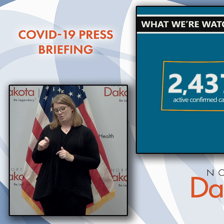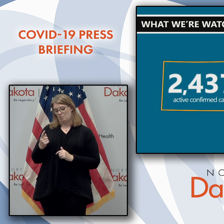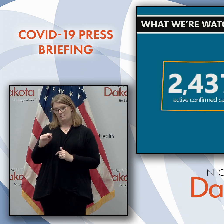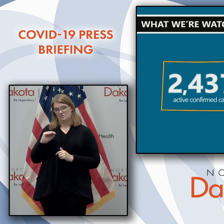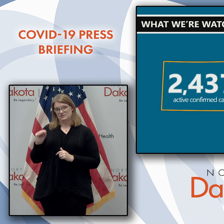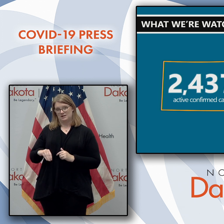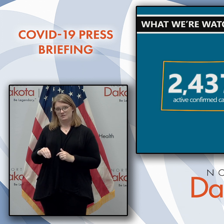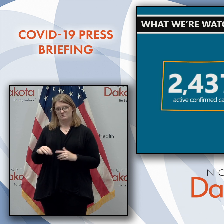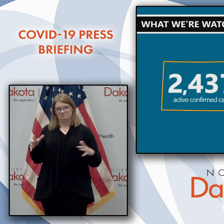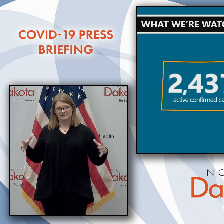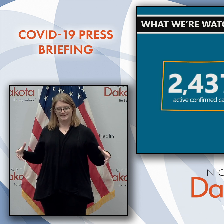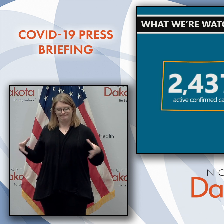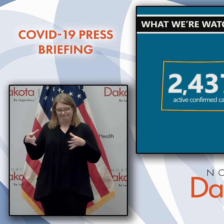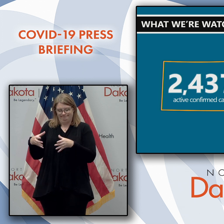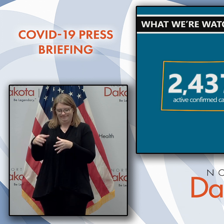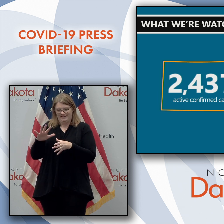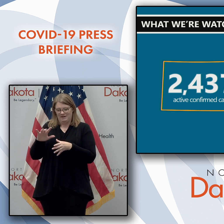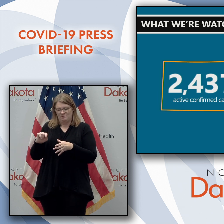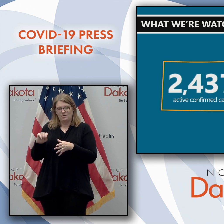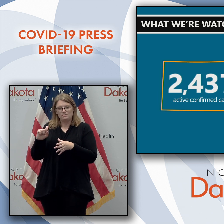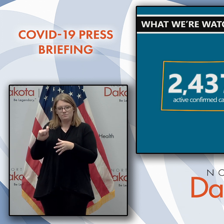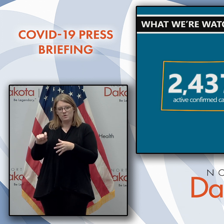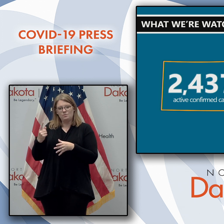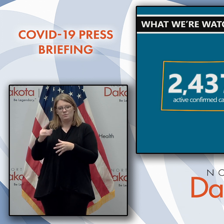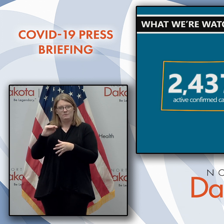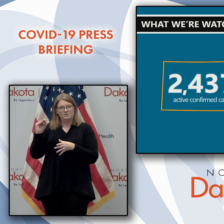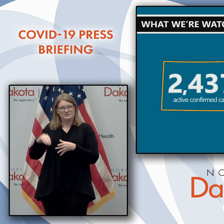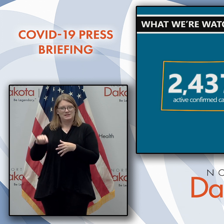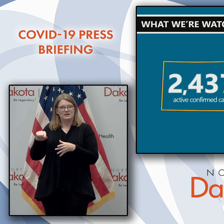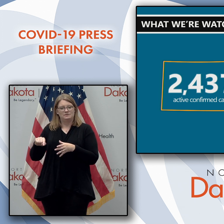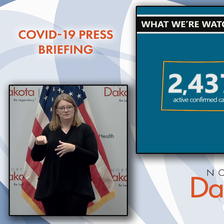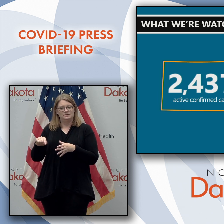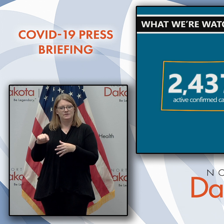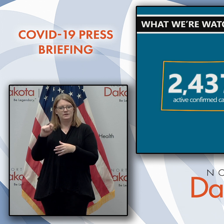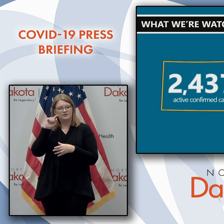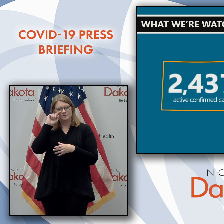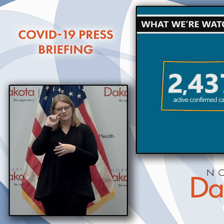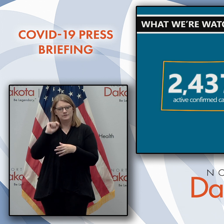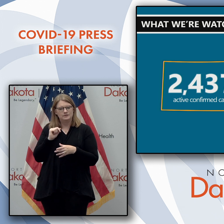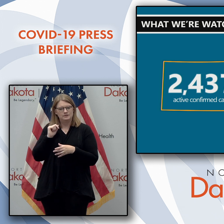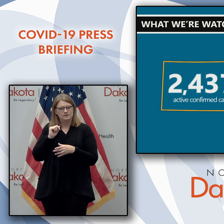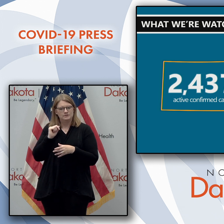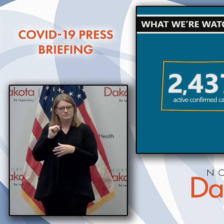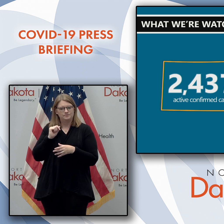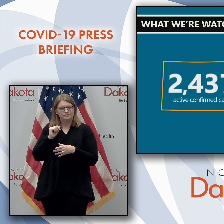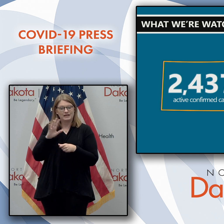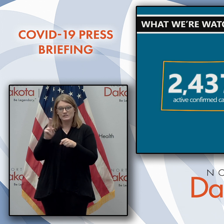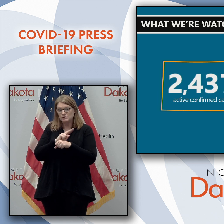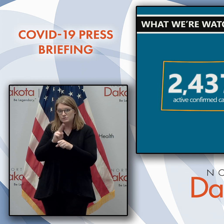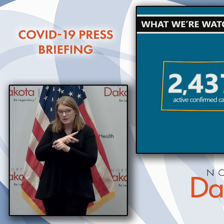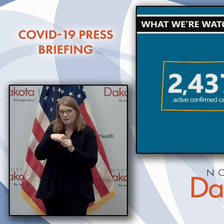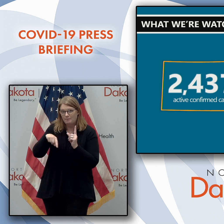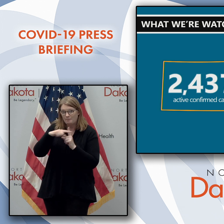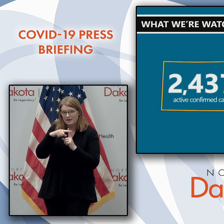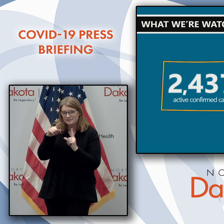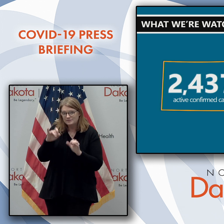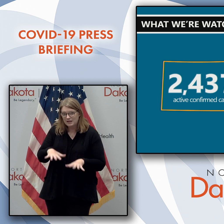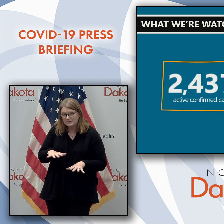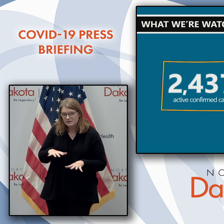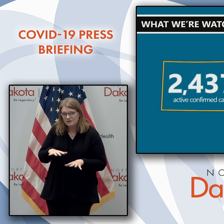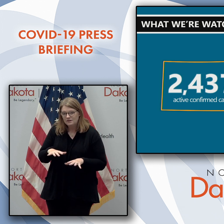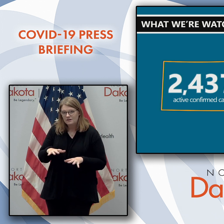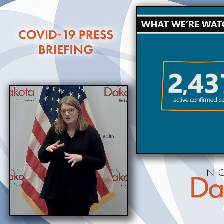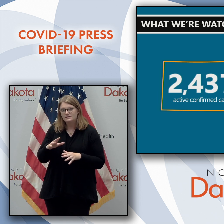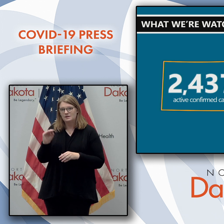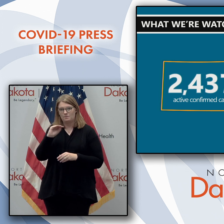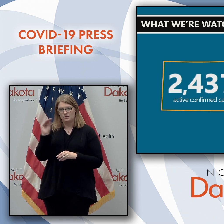5.1% among all the North Dakota tests that were completed. And that's using positive tests as a percentage of total tests, which